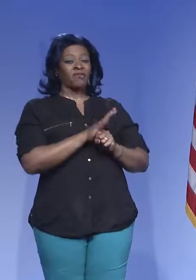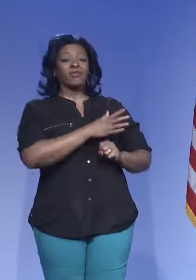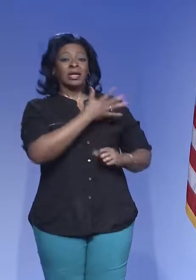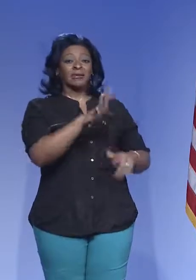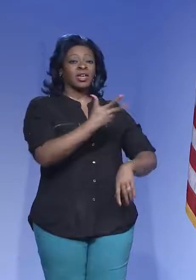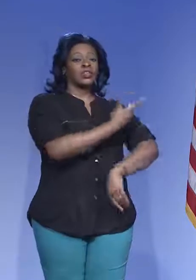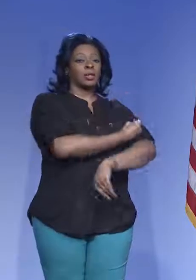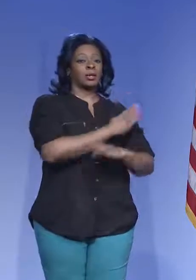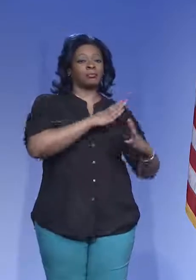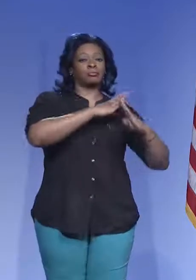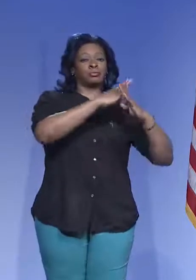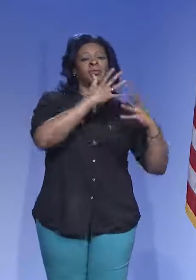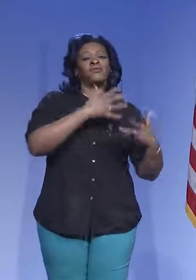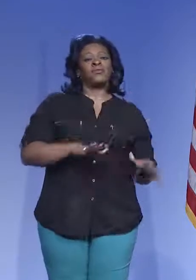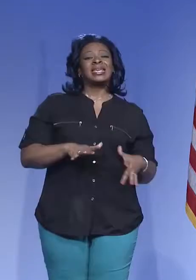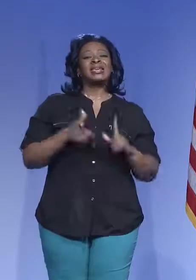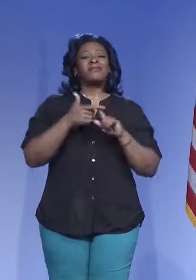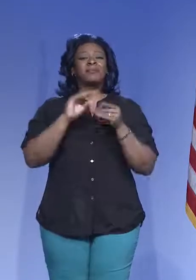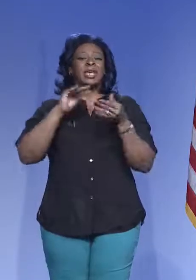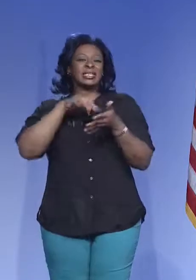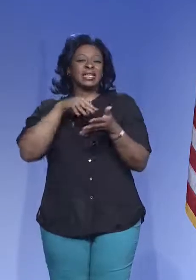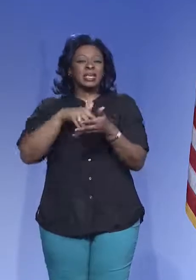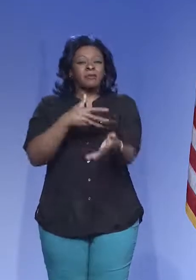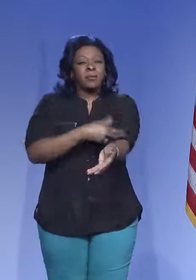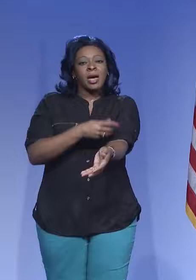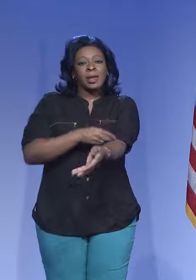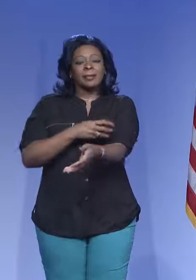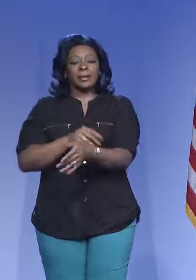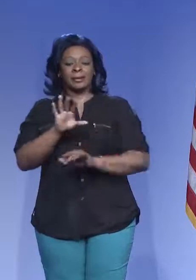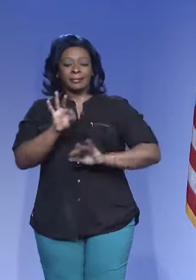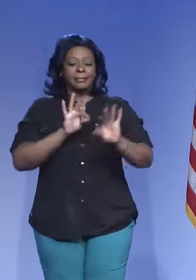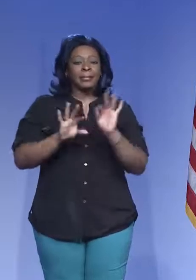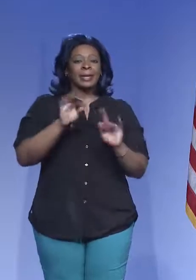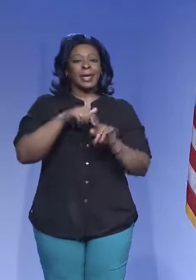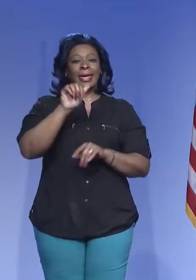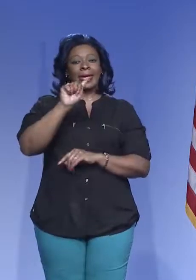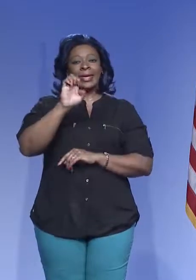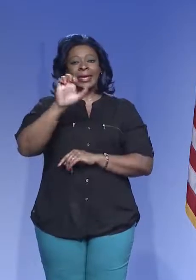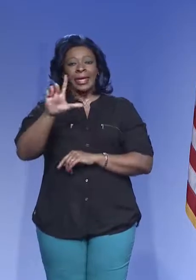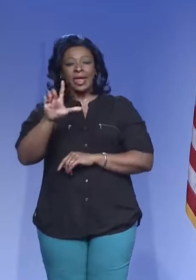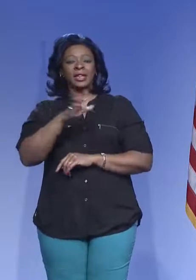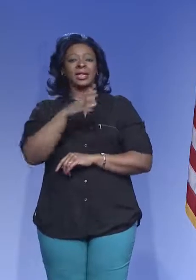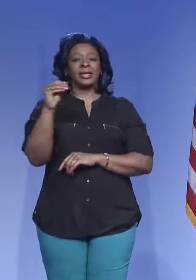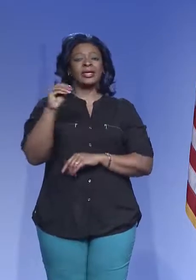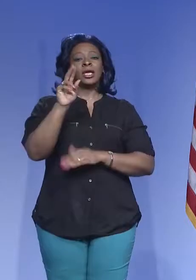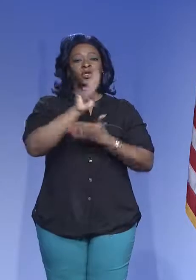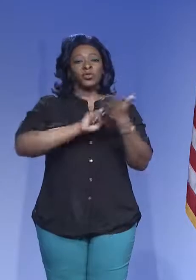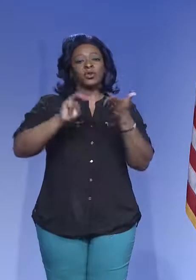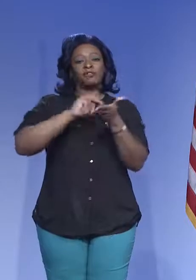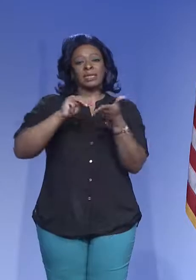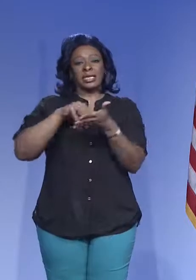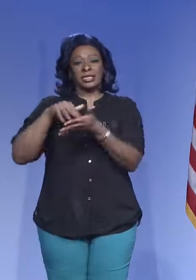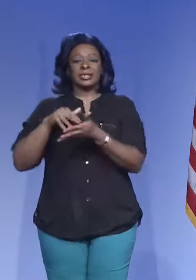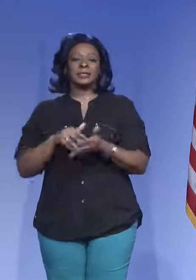that's where the numbers come from. It comes from antibody studies done at AEL and at the University of